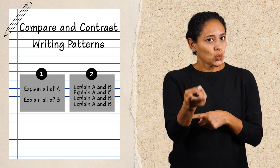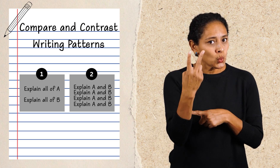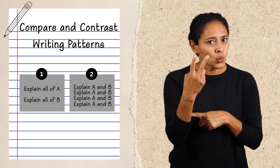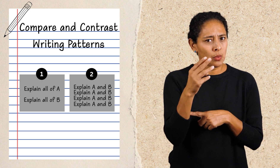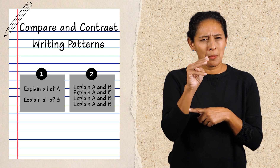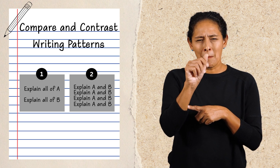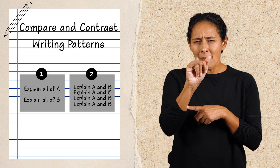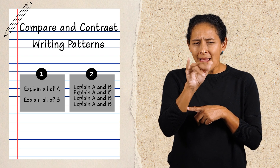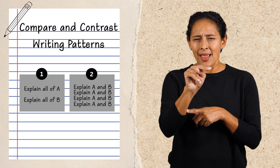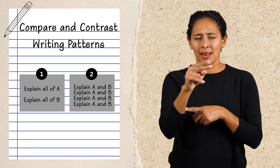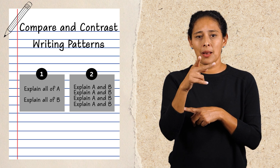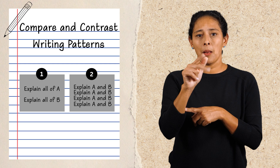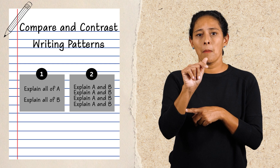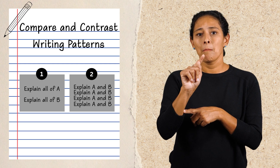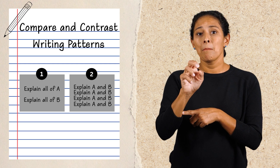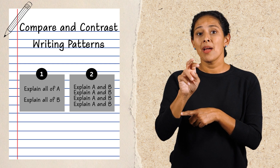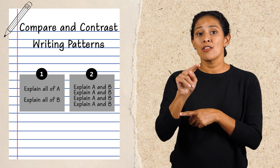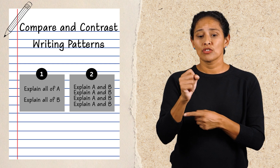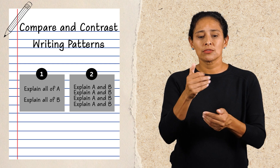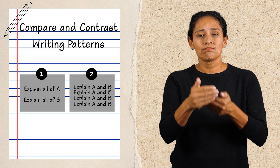There are two main patterns you can use